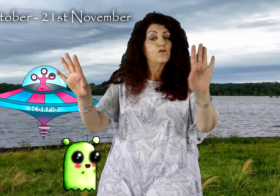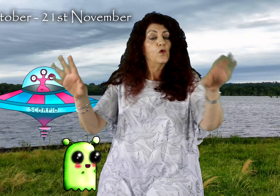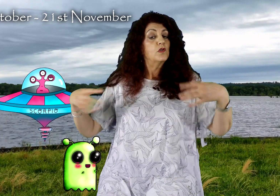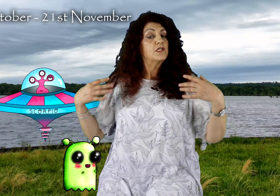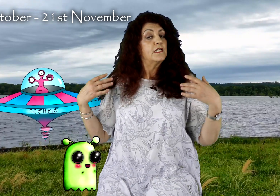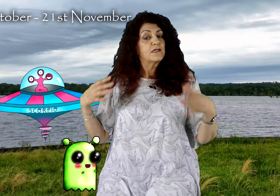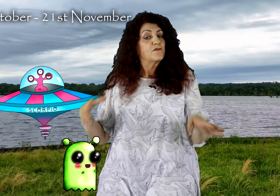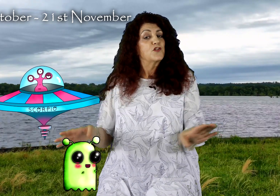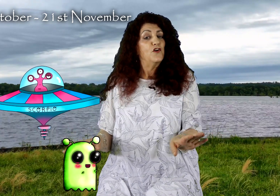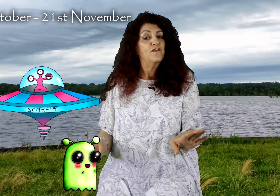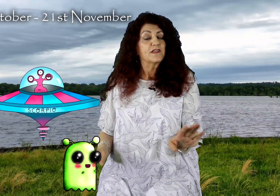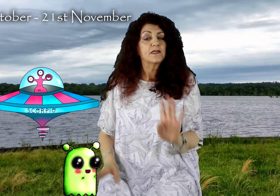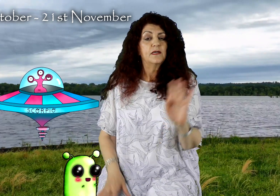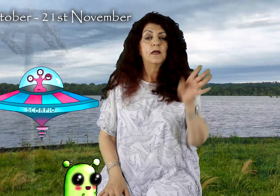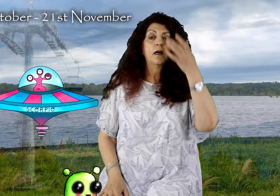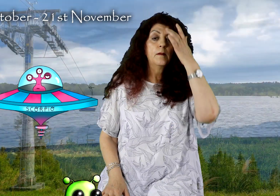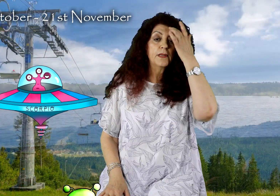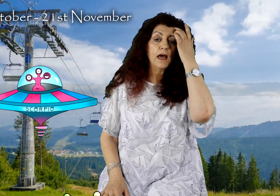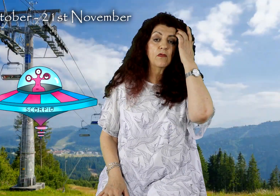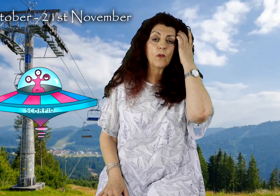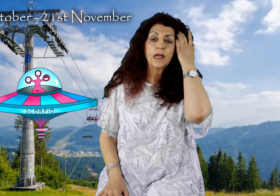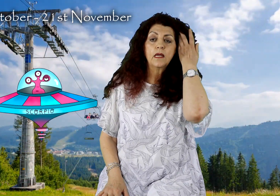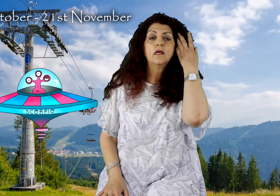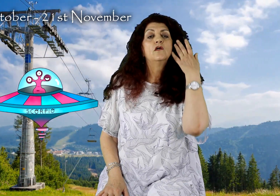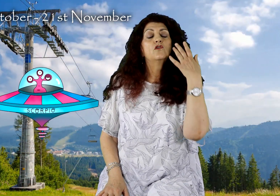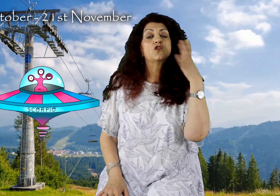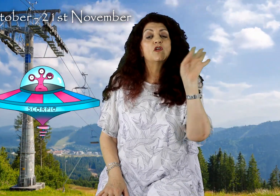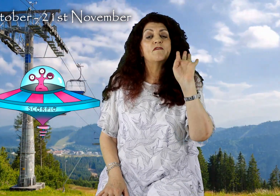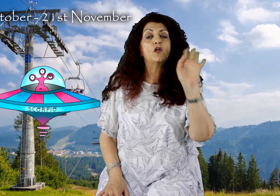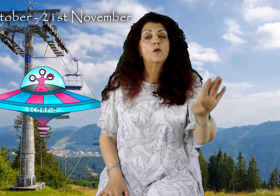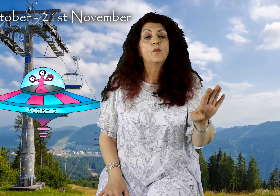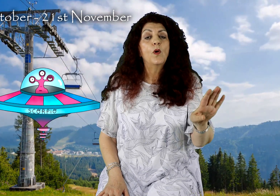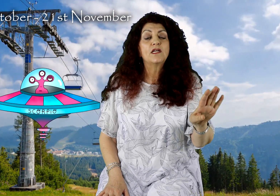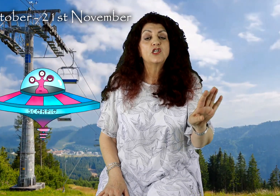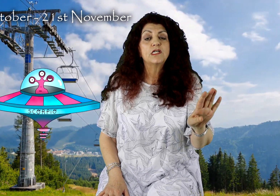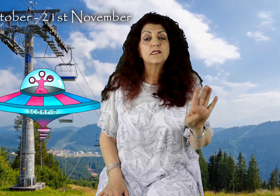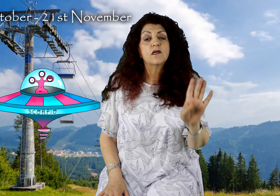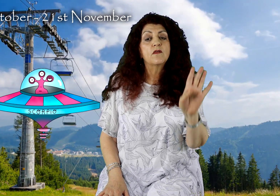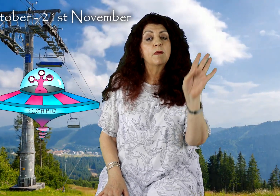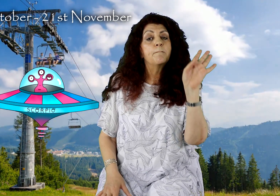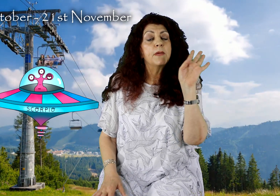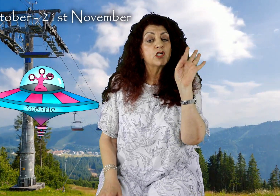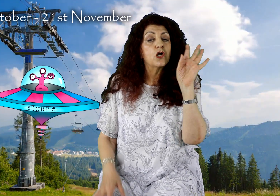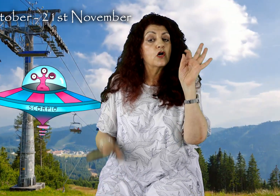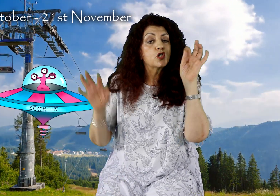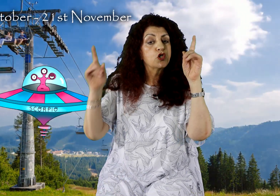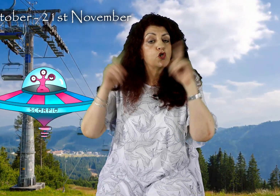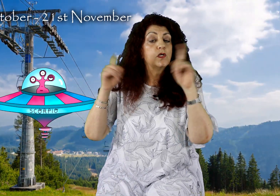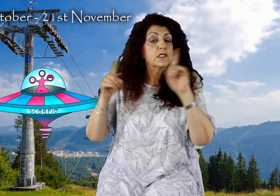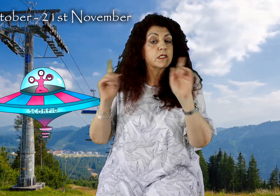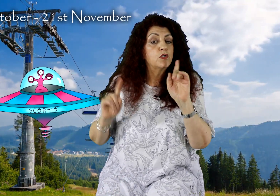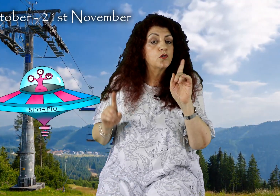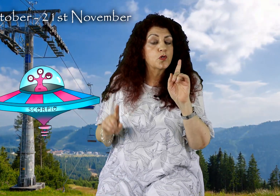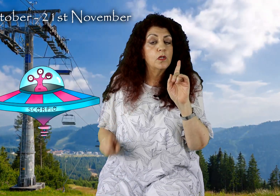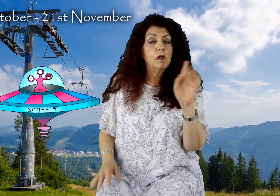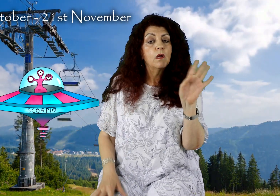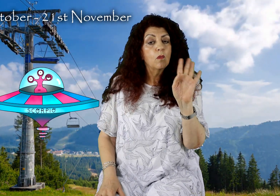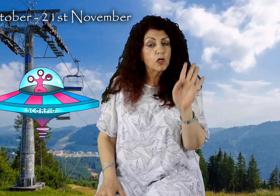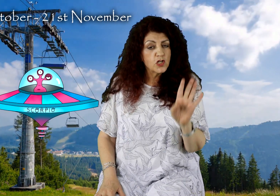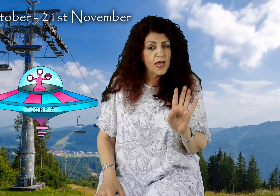all its years of service? But either way, you'll soon have a lot more energy, so there'll be much longer to-do list than usual. Watch the